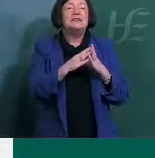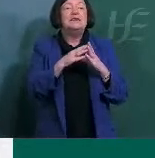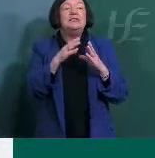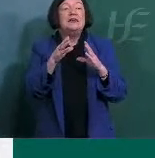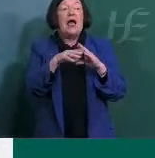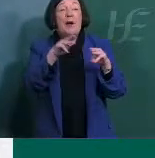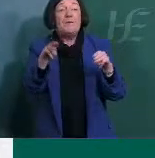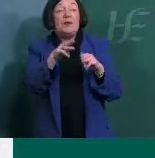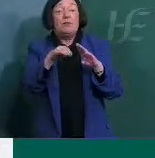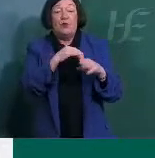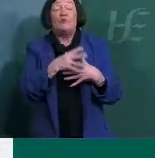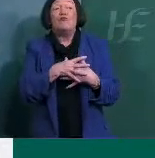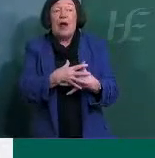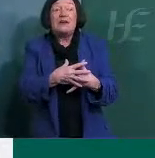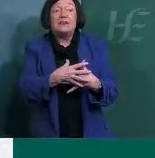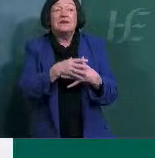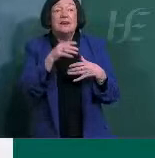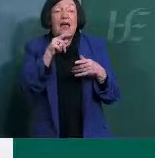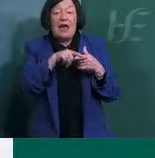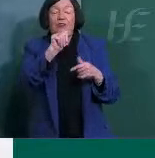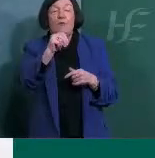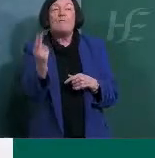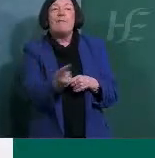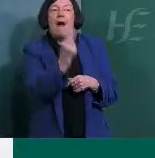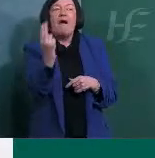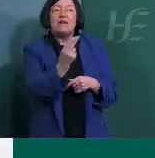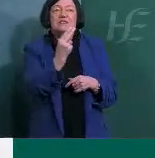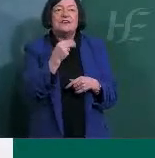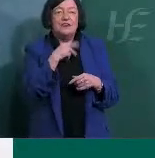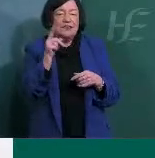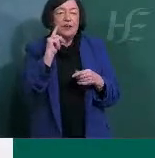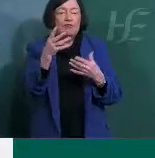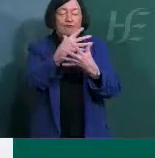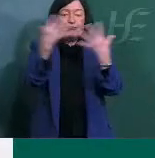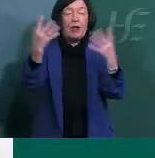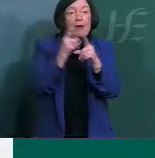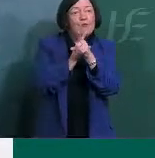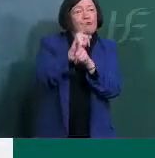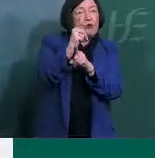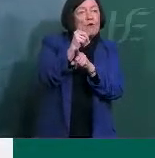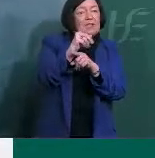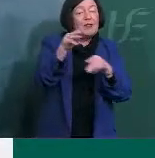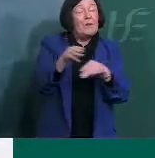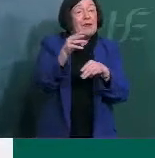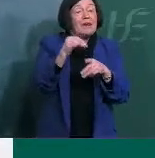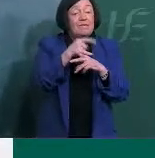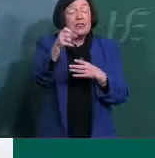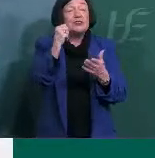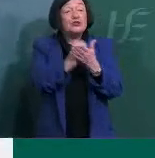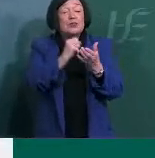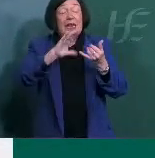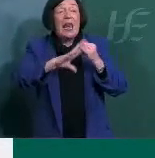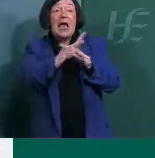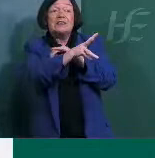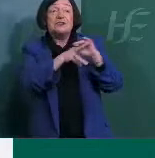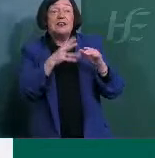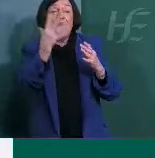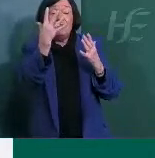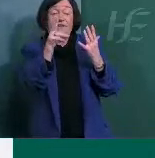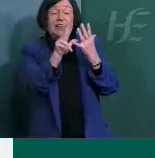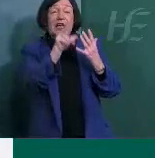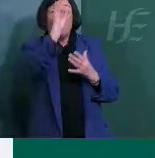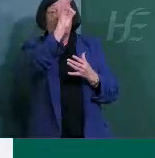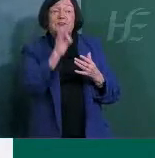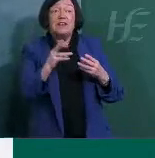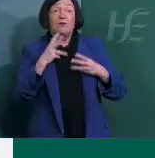with people who are pregnant and their partners. And we've seen some really good improvement. Our Women and Infants programme, from a study done last week, 58%